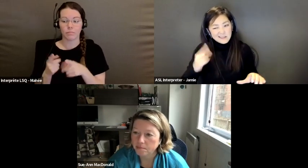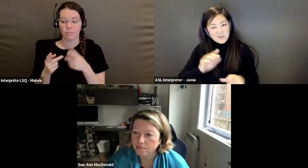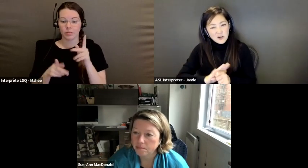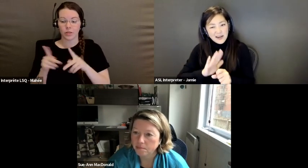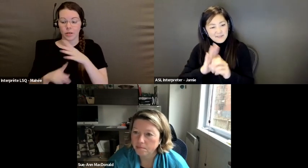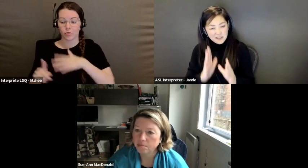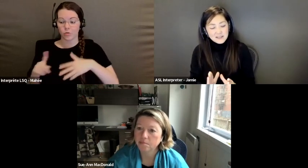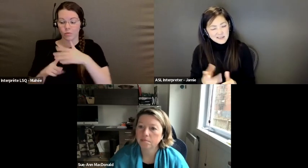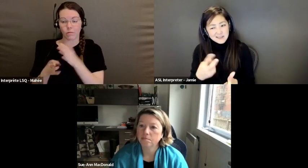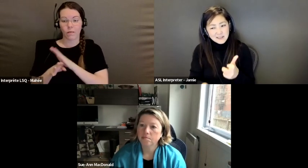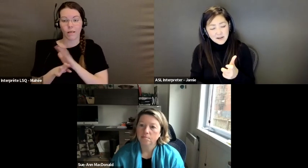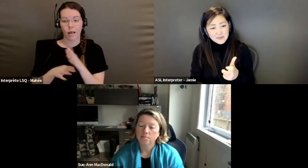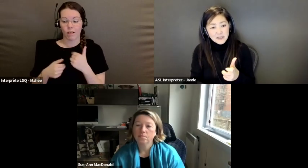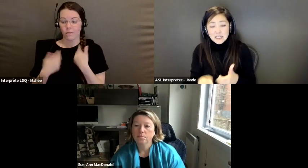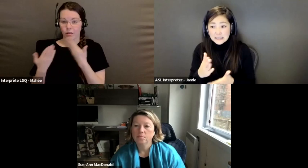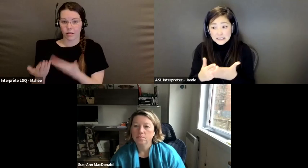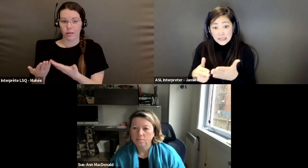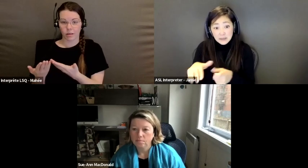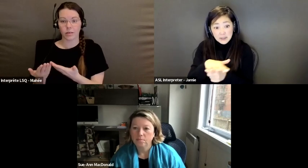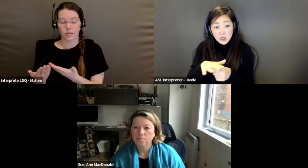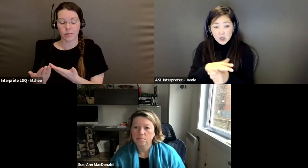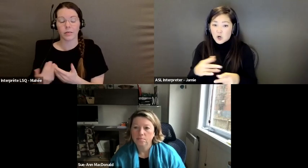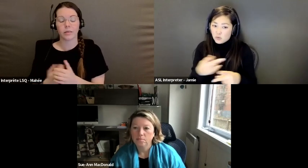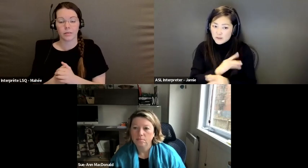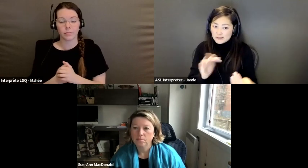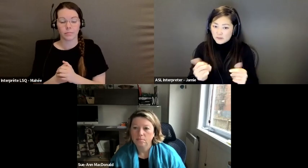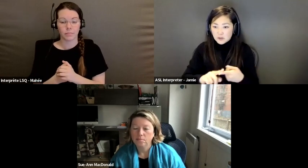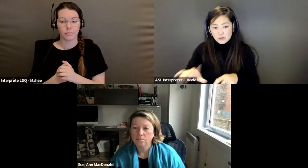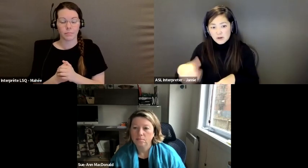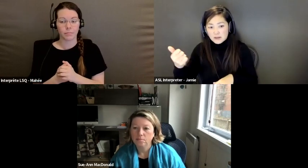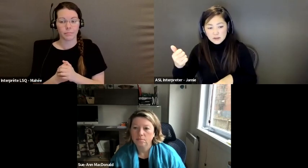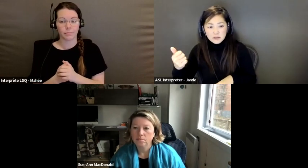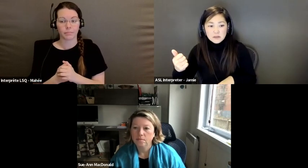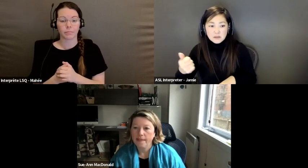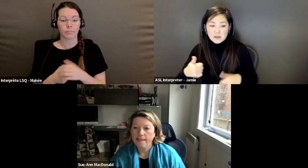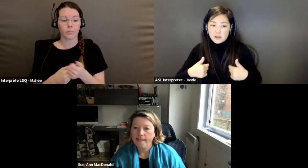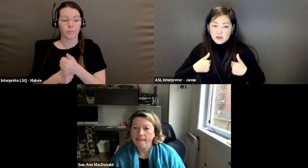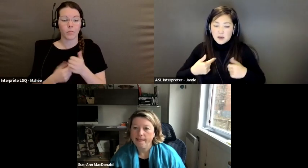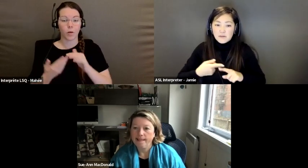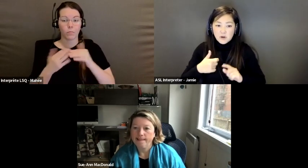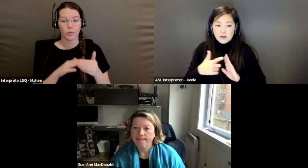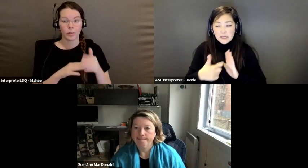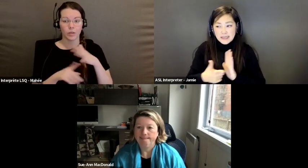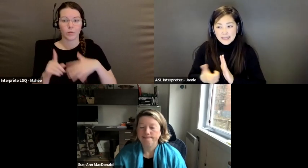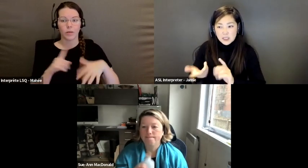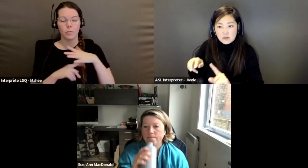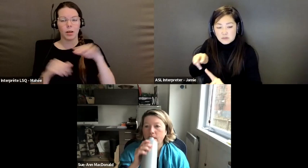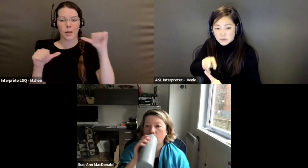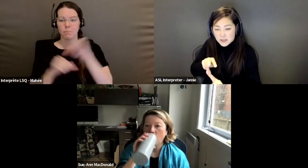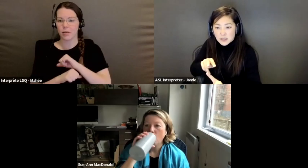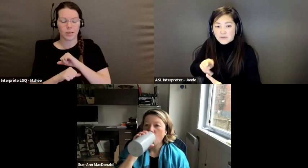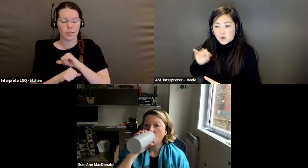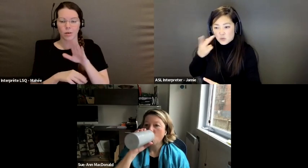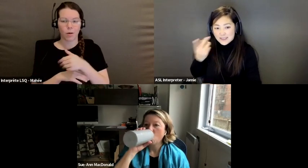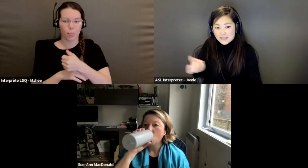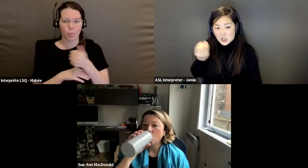jurisdictions are worse than others, right? Like we see, I of course come at this from the legal lens, and we see that in Ontario, for